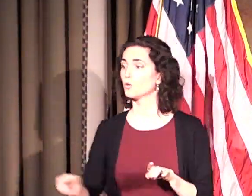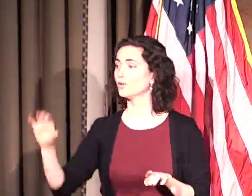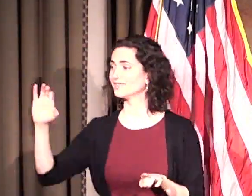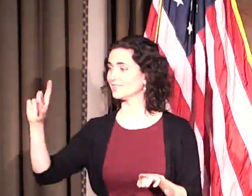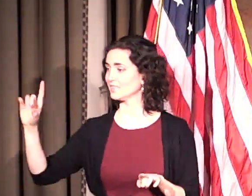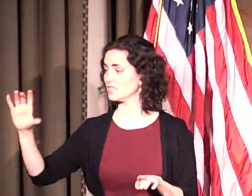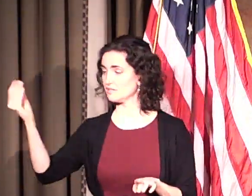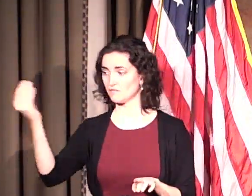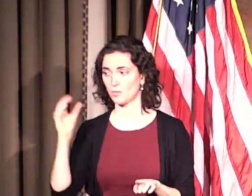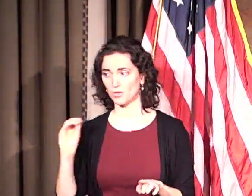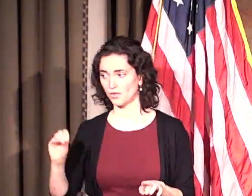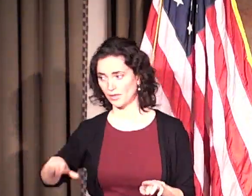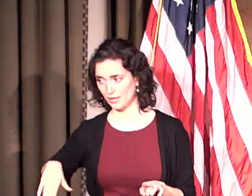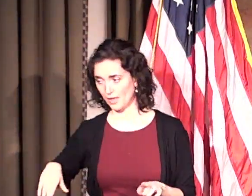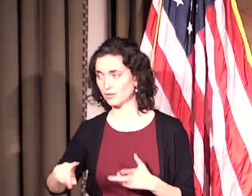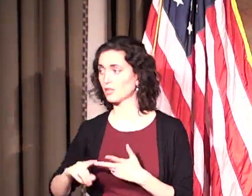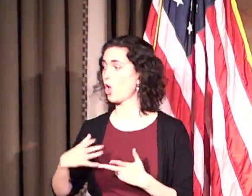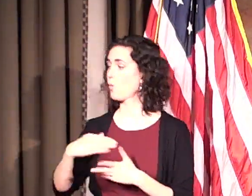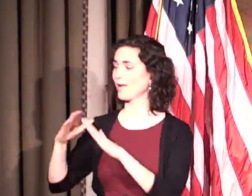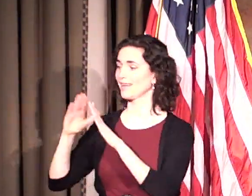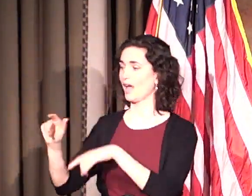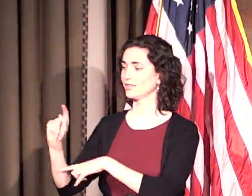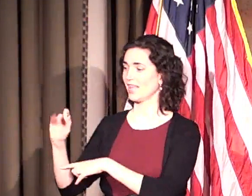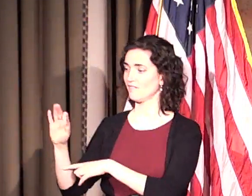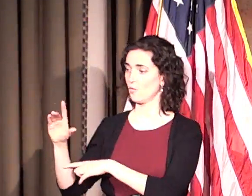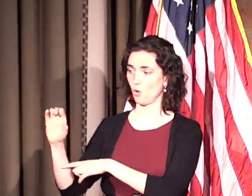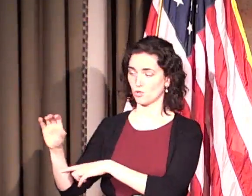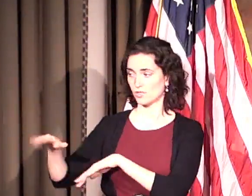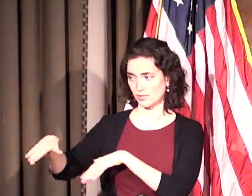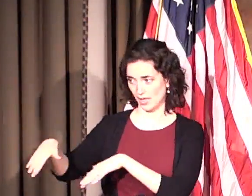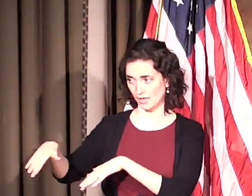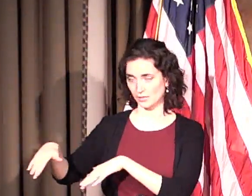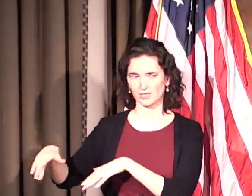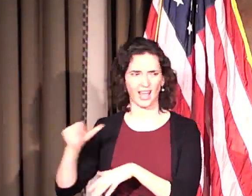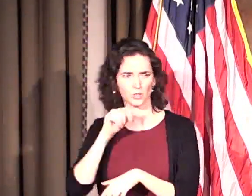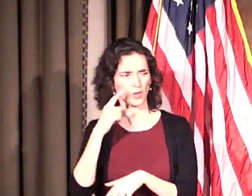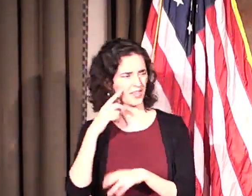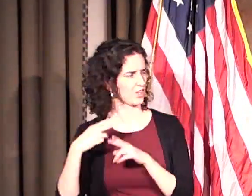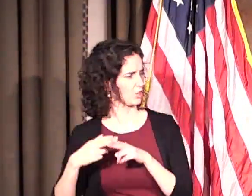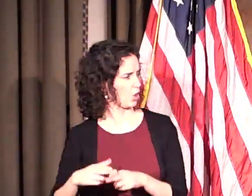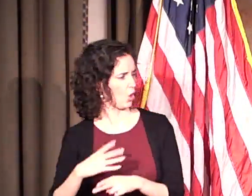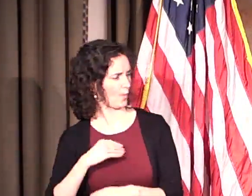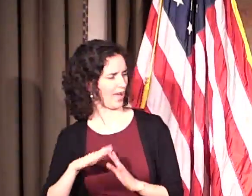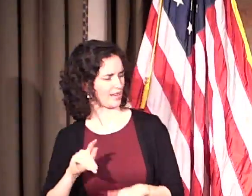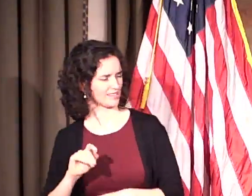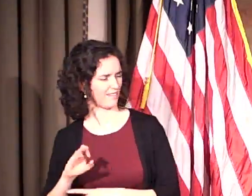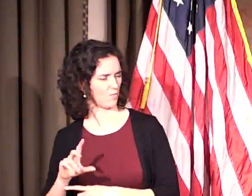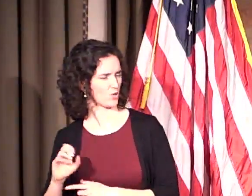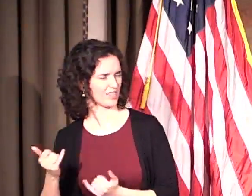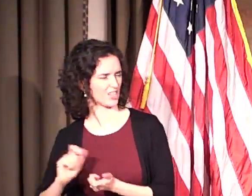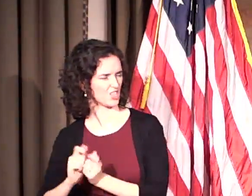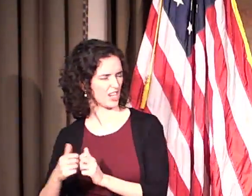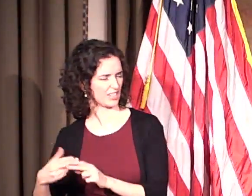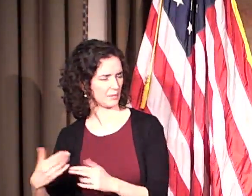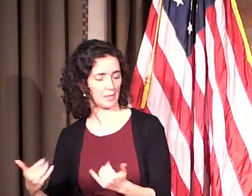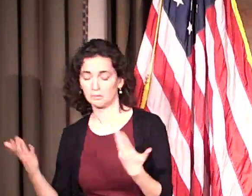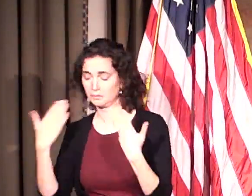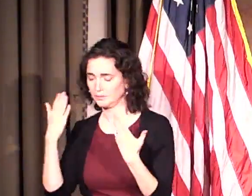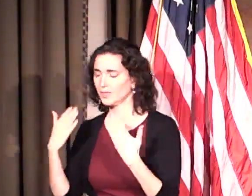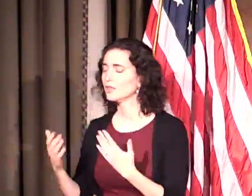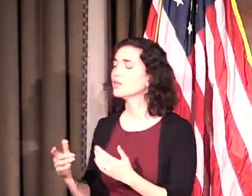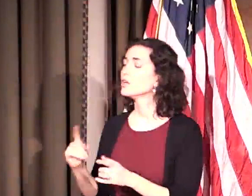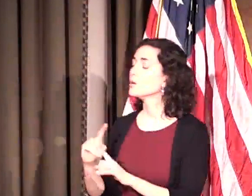the CDC or the White House Task Force, and I'm not sure they call themselves the White House Task Force anymore. Whatever, there is